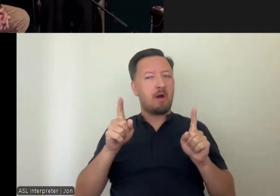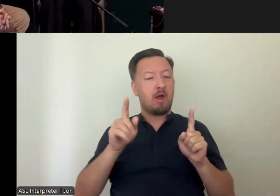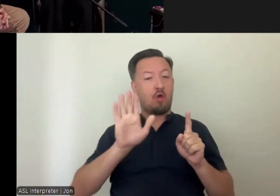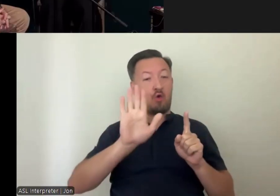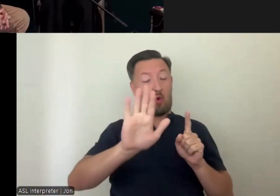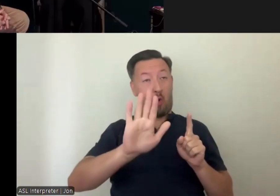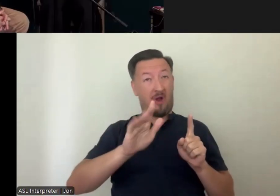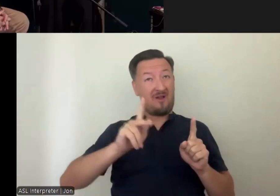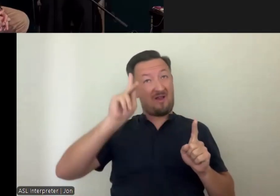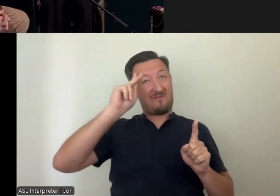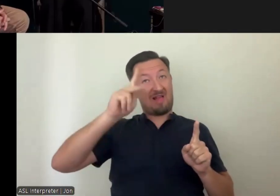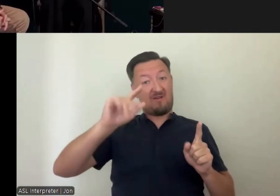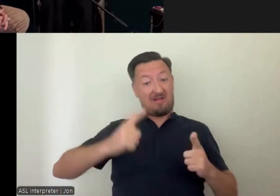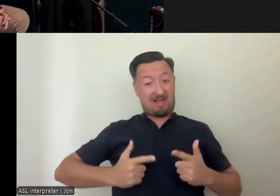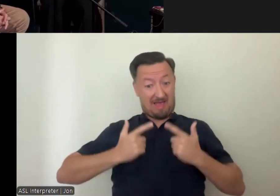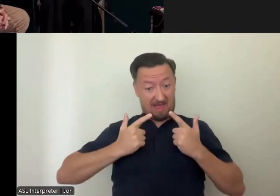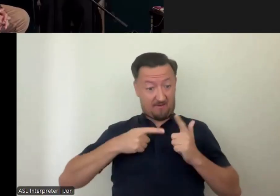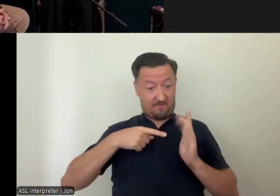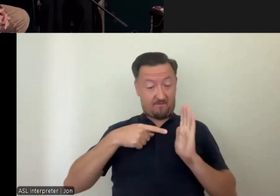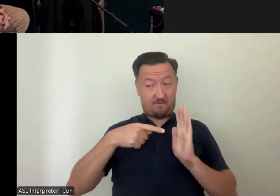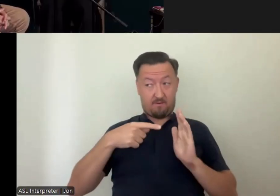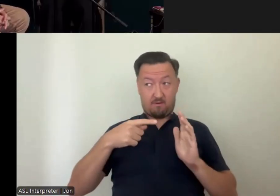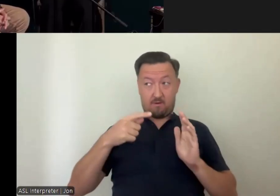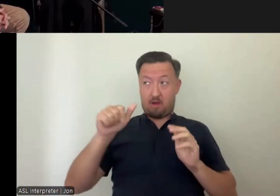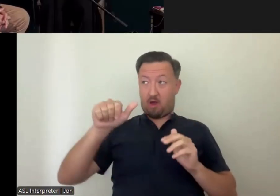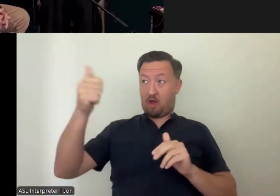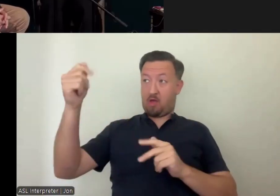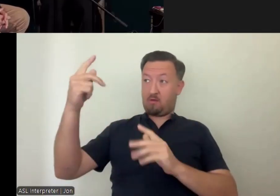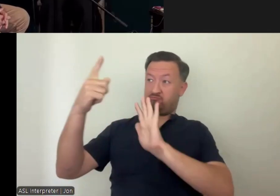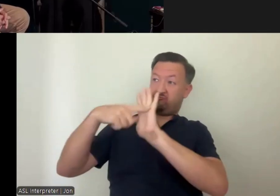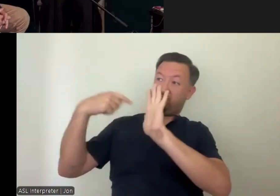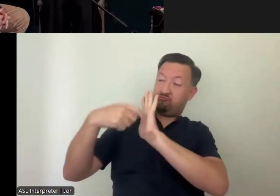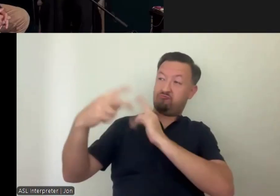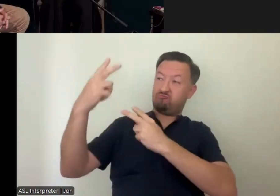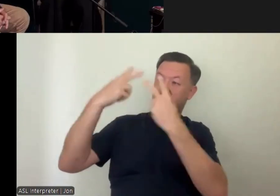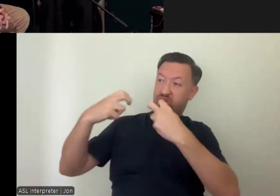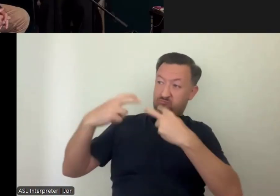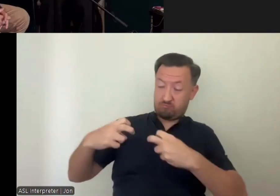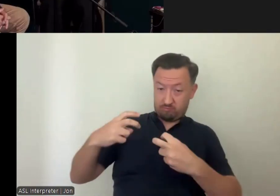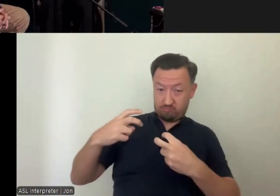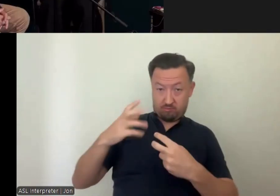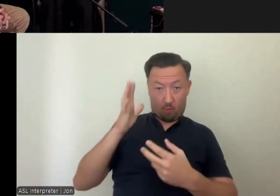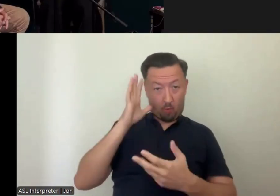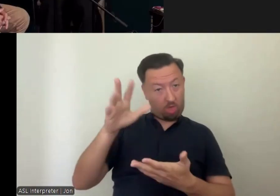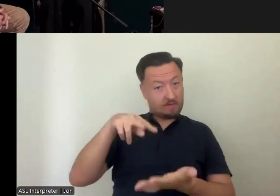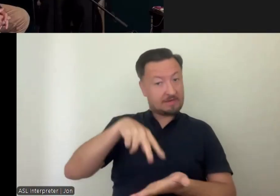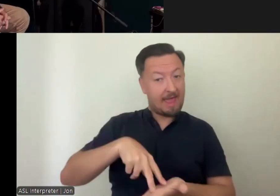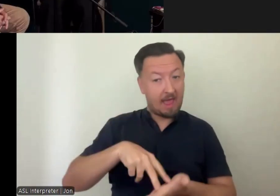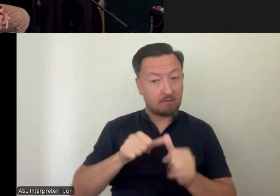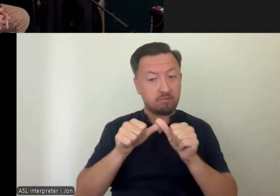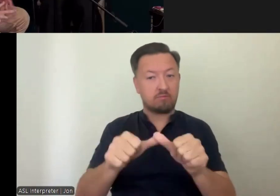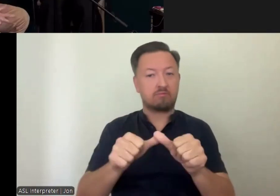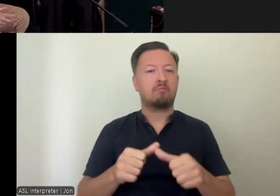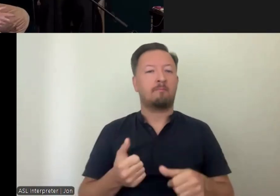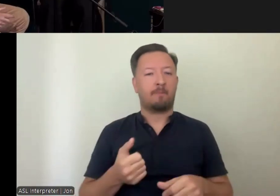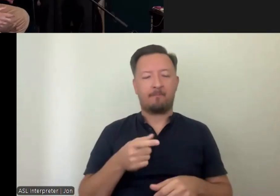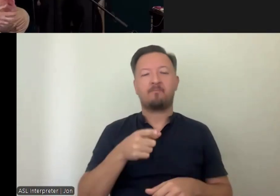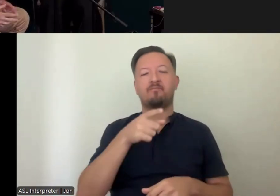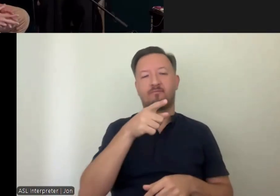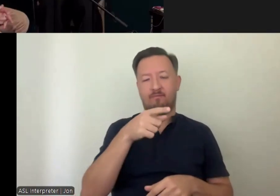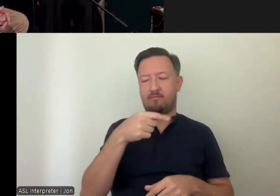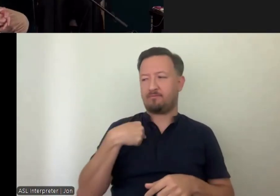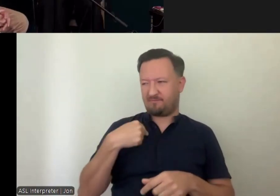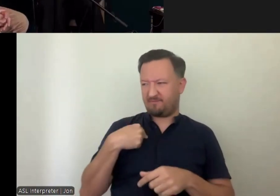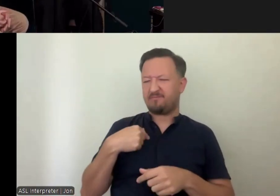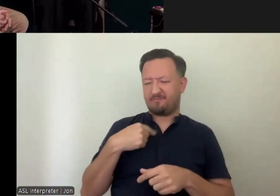scrutiny, if it's a good philosophy of life. And so you gathered different folks and asked them to contribute including to this you.